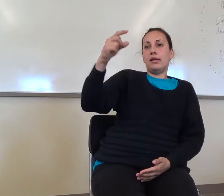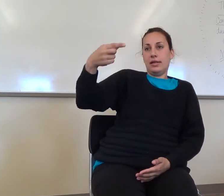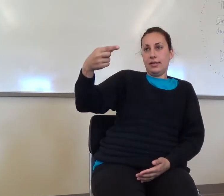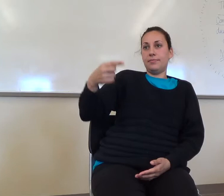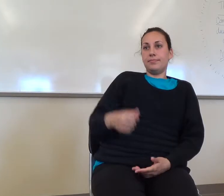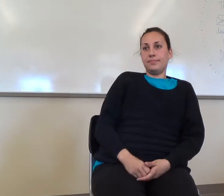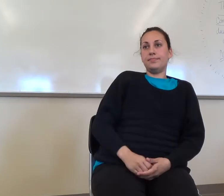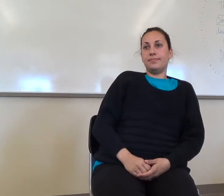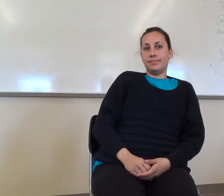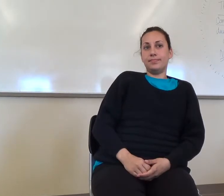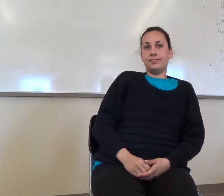that's the miner,